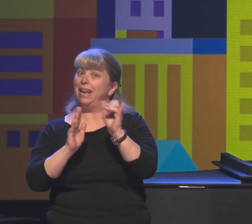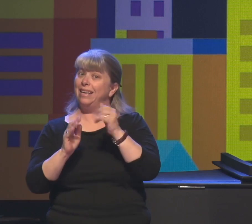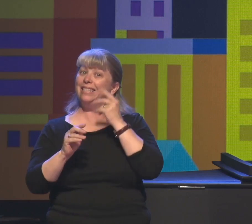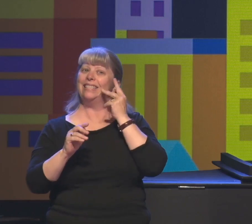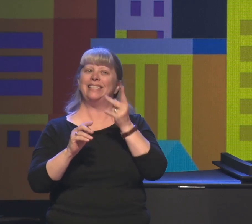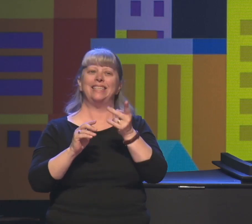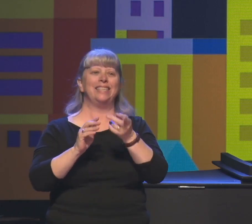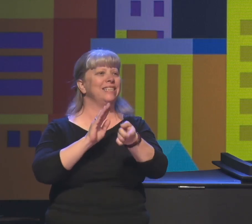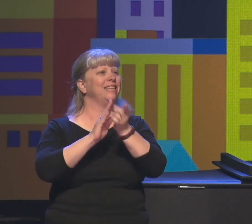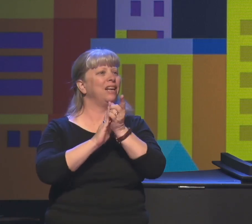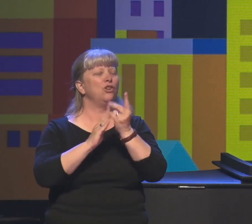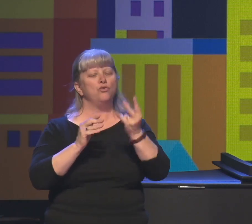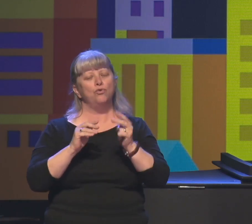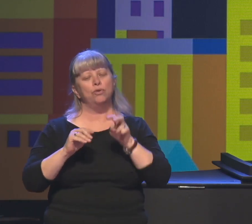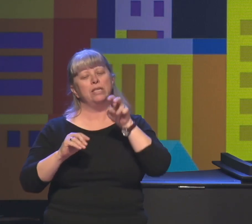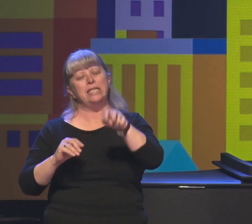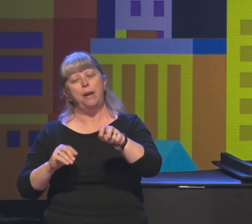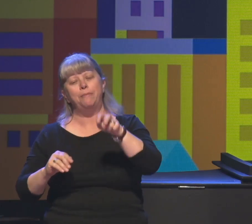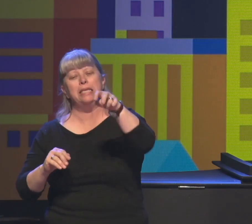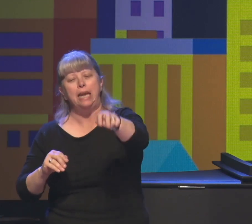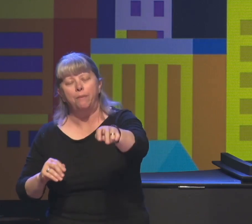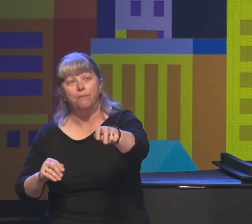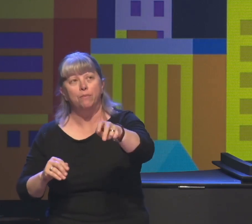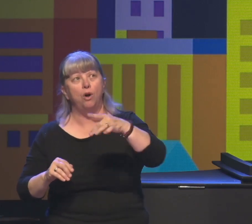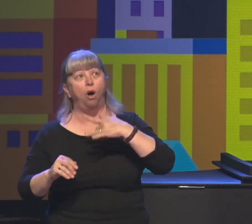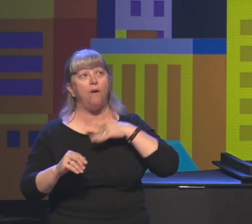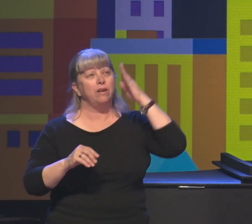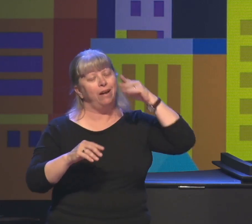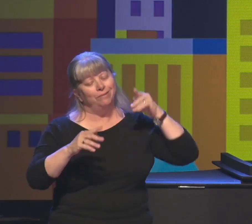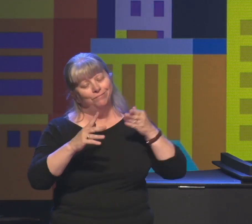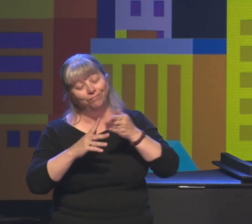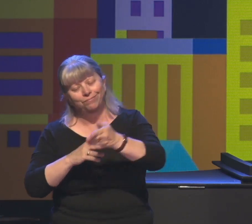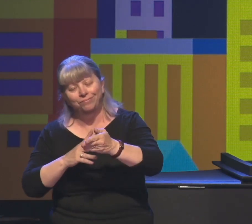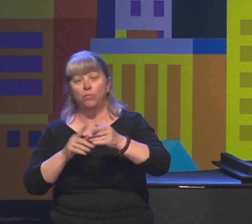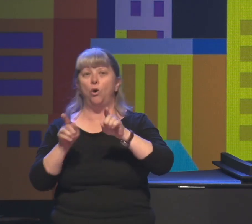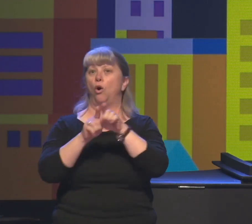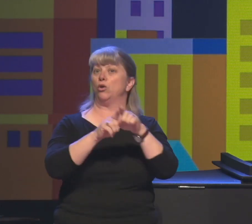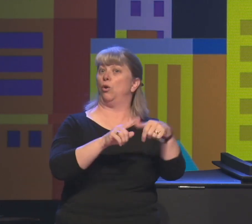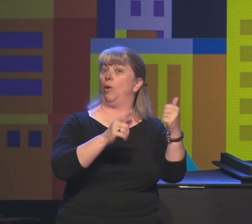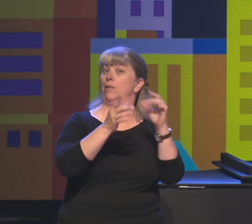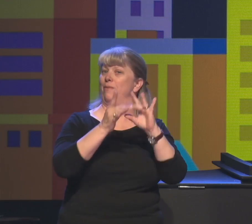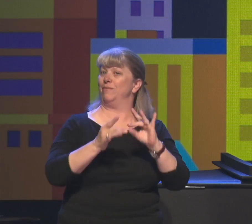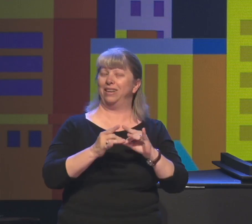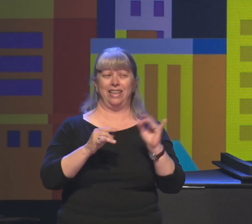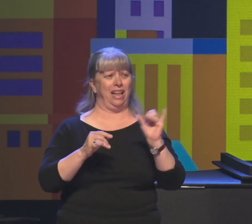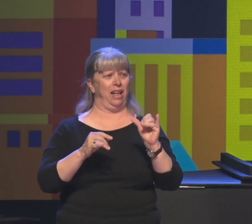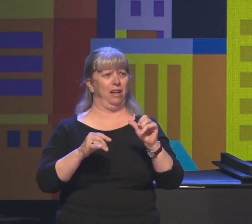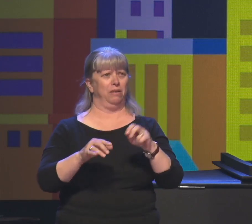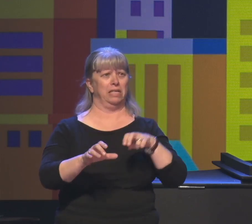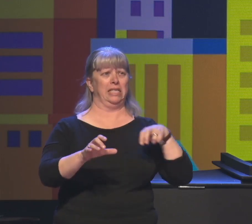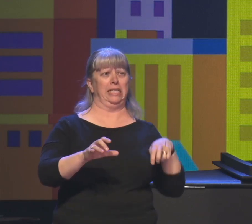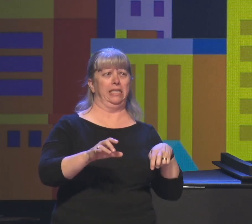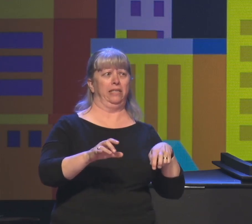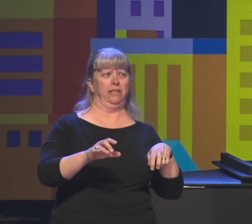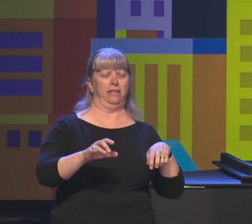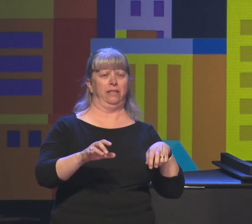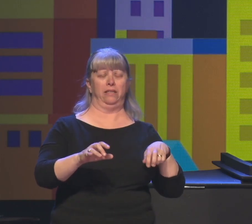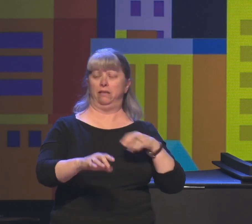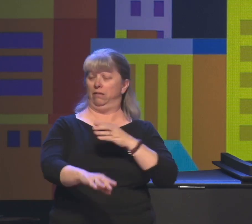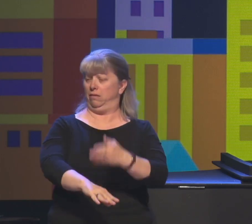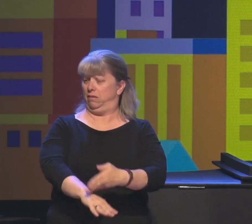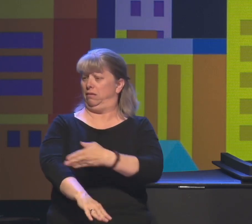to see, where it's like a two-step forward, like the heart of God is breaking in. But then we have these other passages that are like one step backwards, you know? So you have